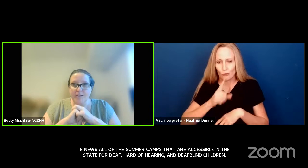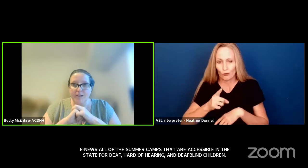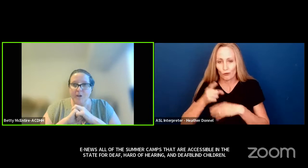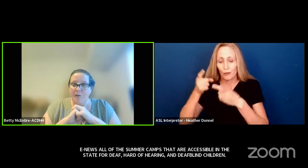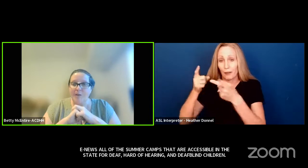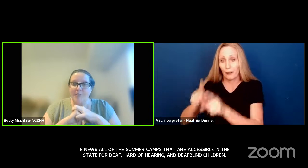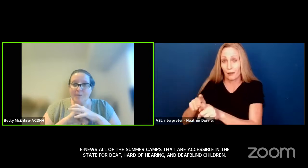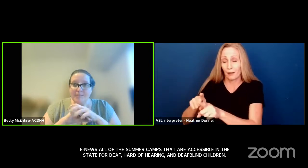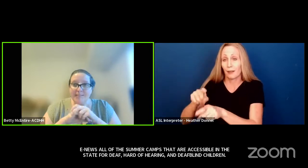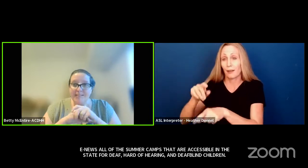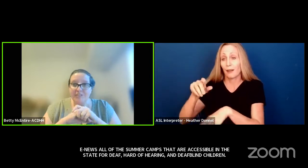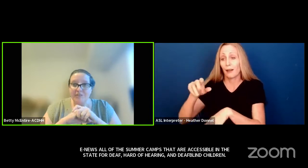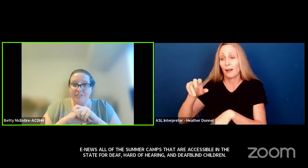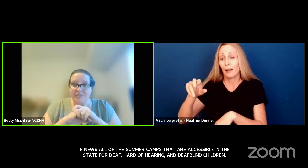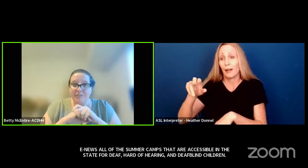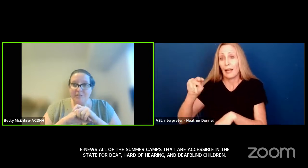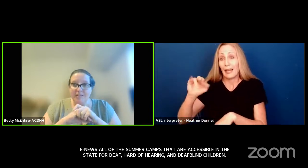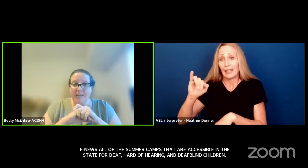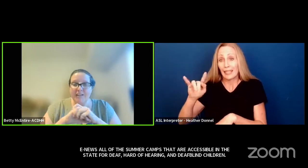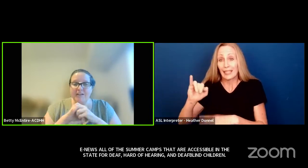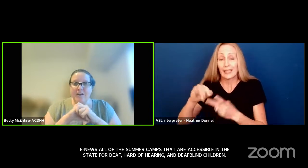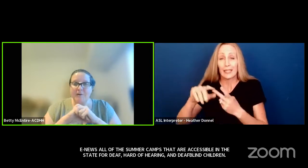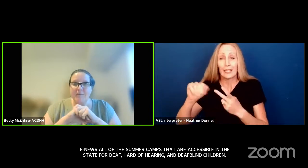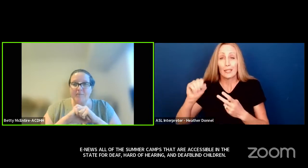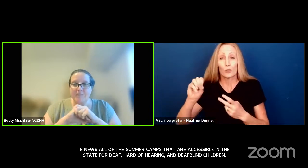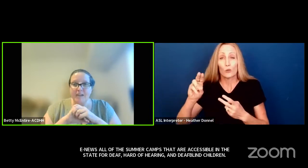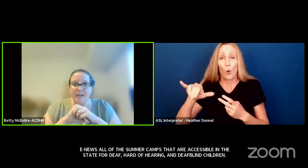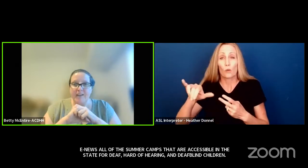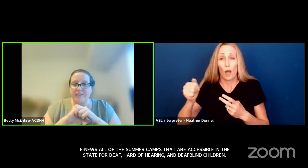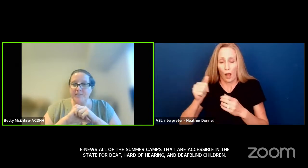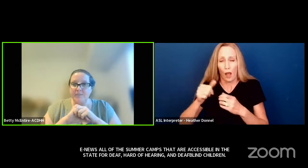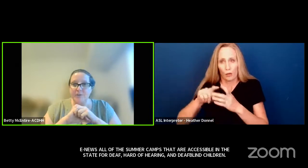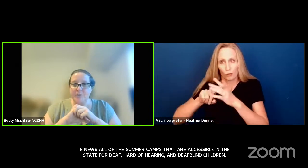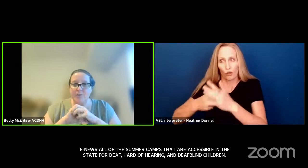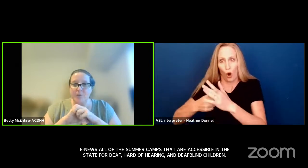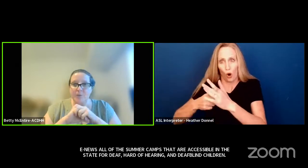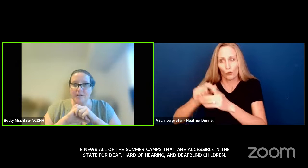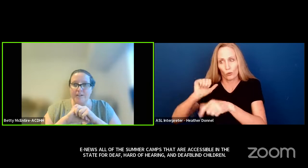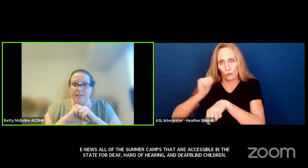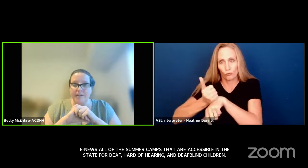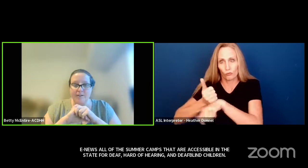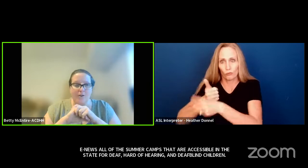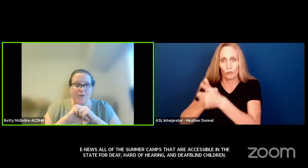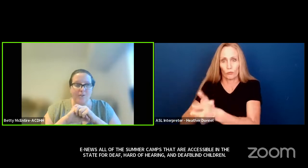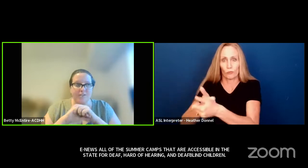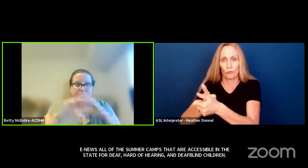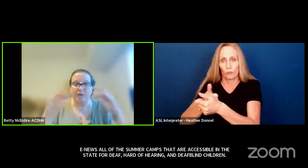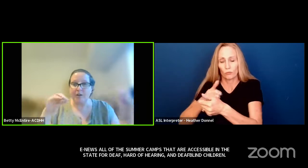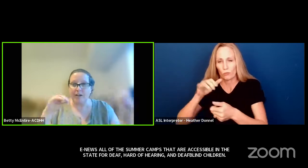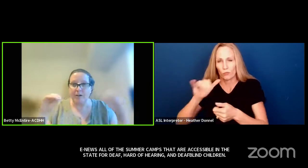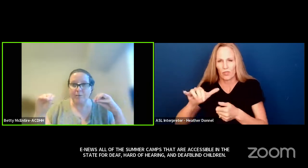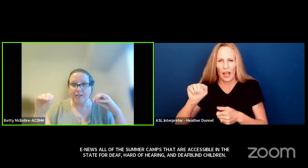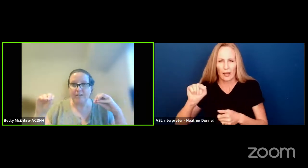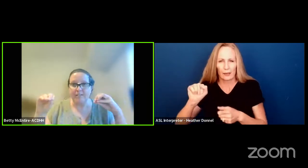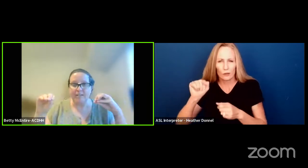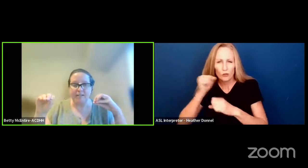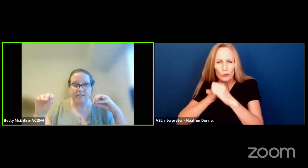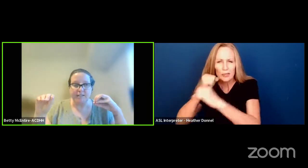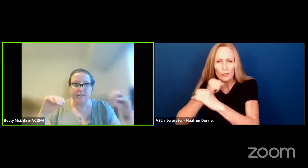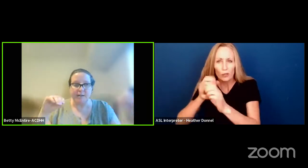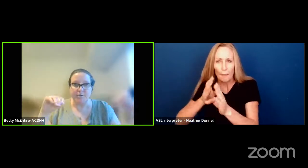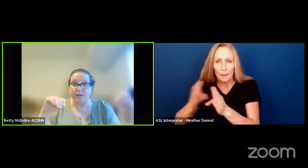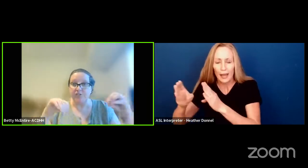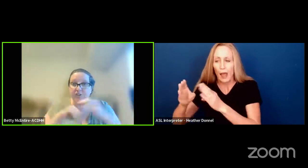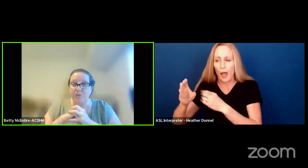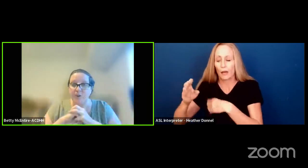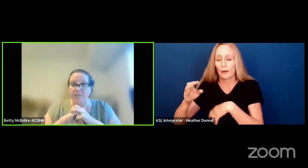be implementing that strategic plan and moving forward in all the different arenas and